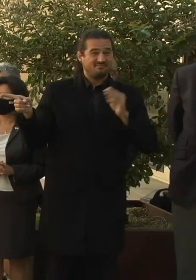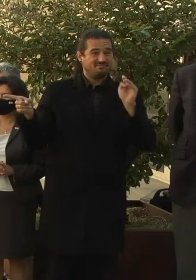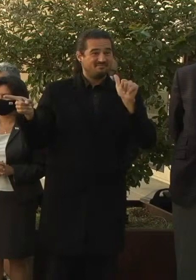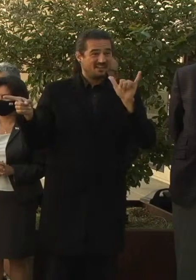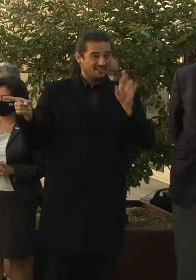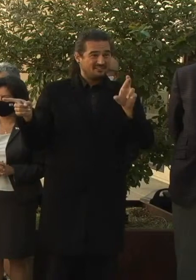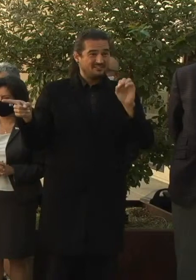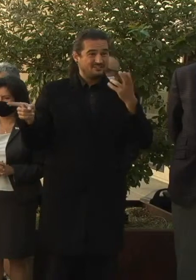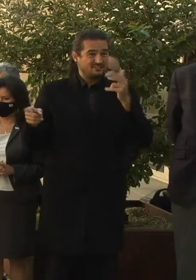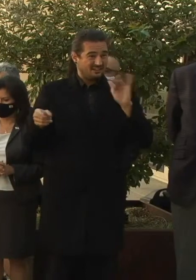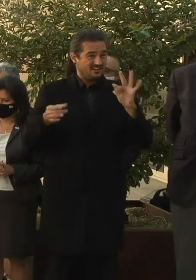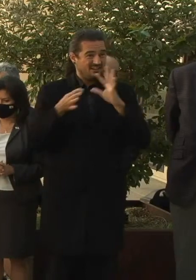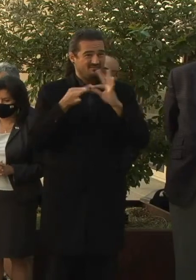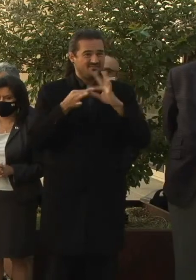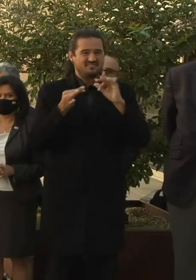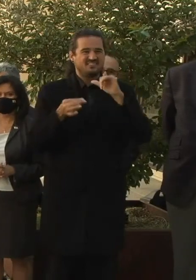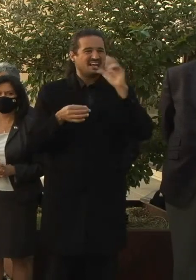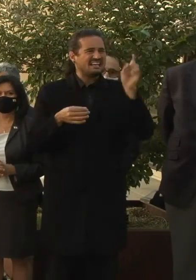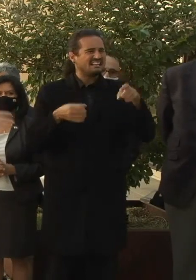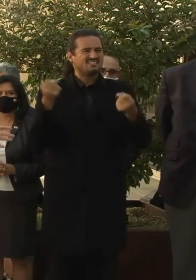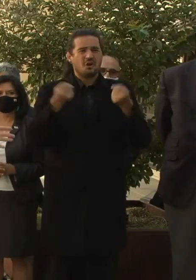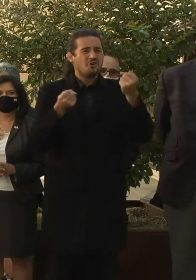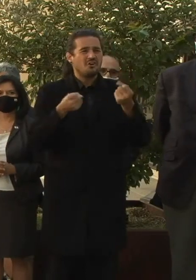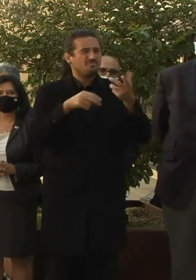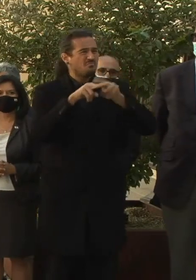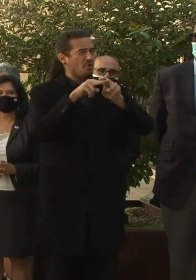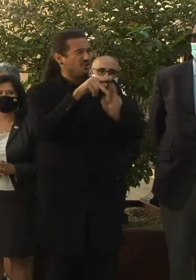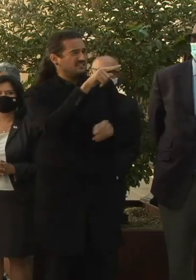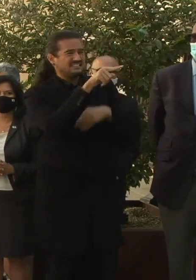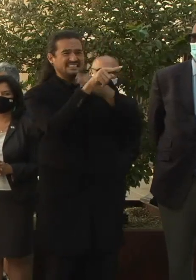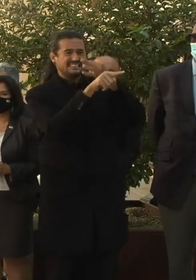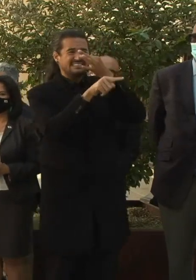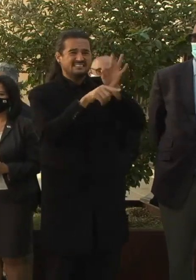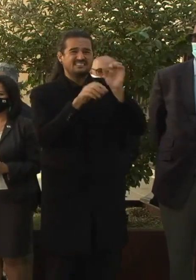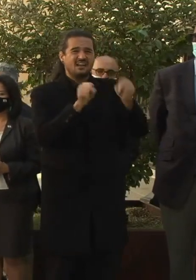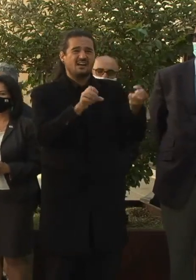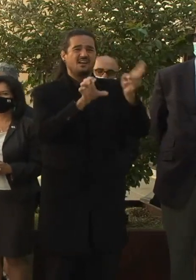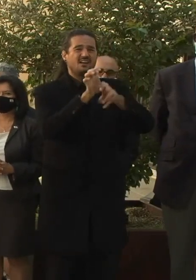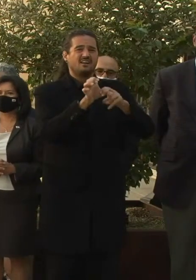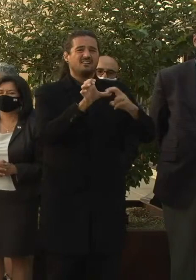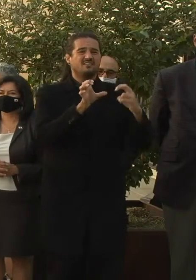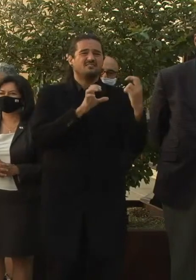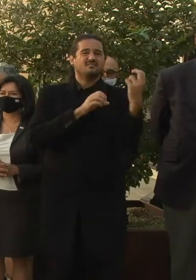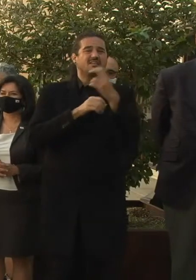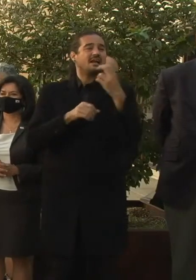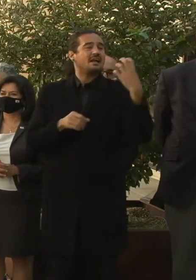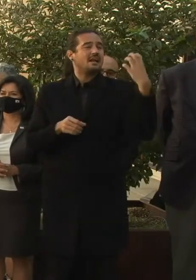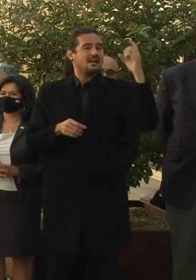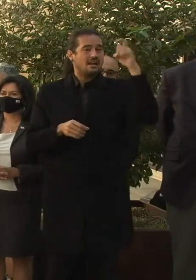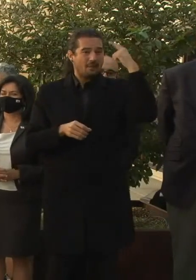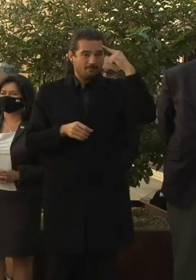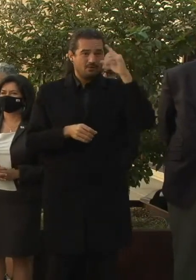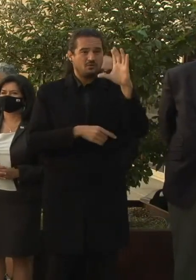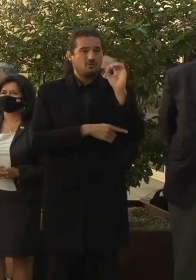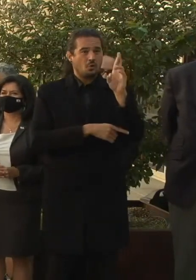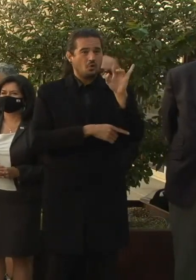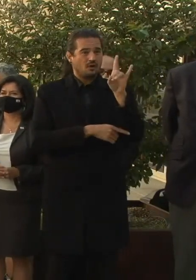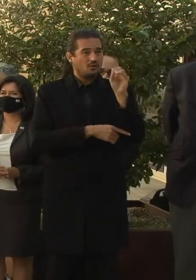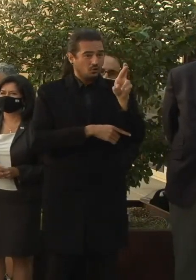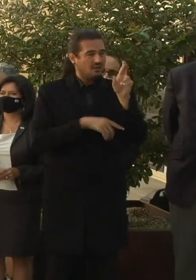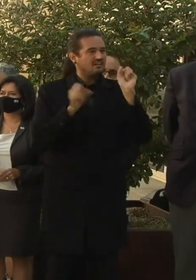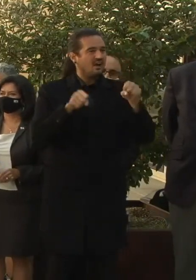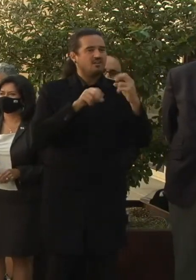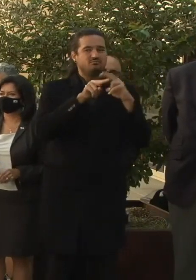Capitol Corridor here. They can go to Sacramento in the train. They've got BART right here. We've got our great AC transit bus system. So this is an